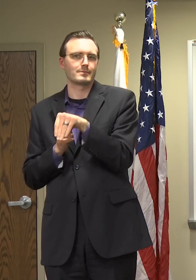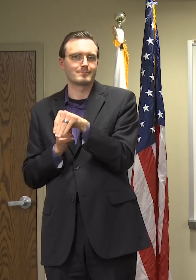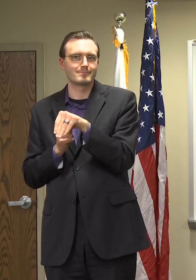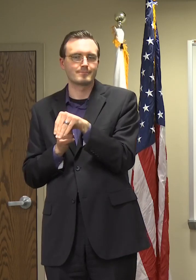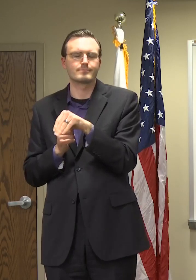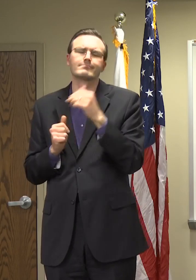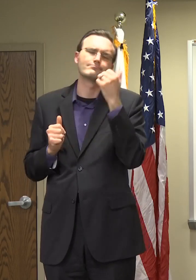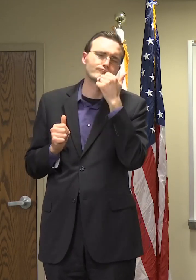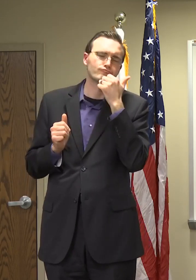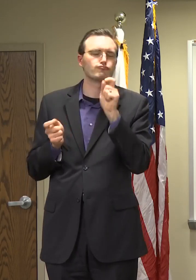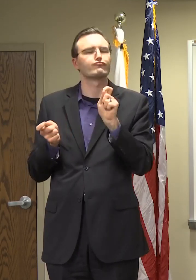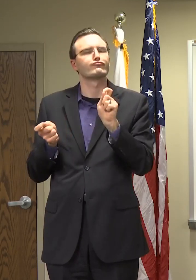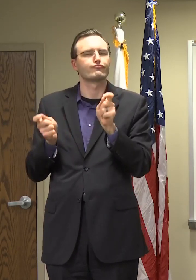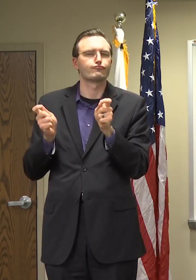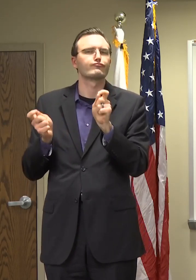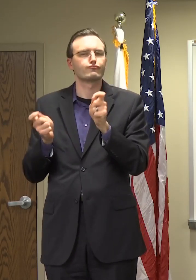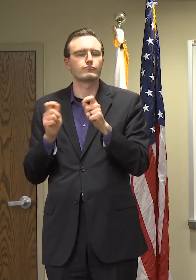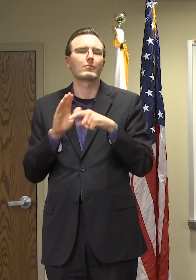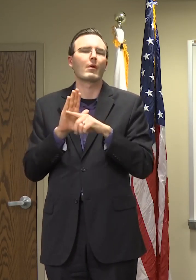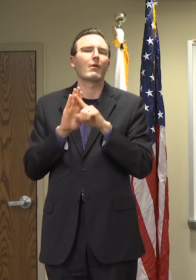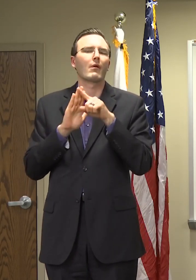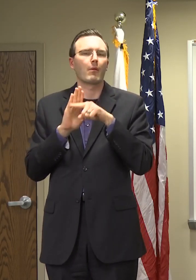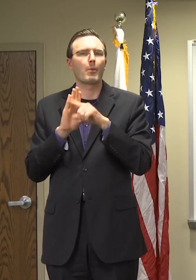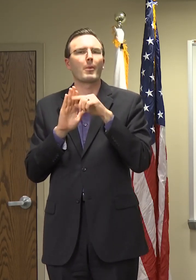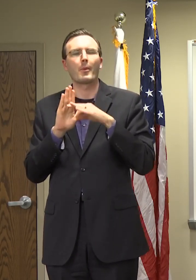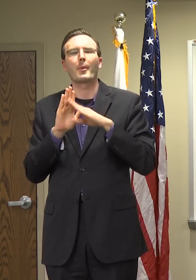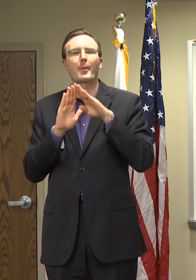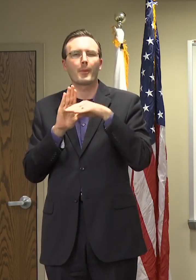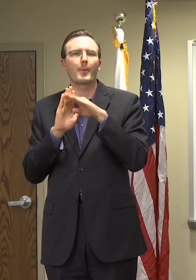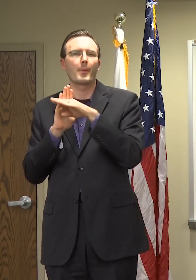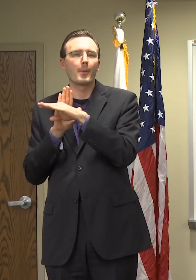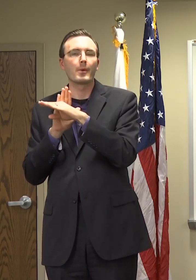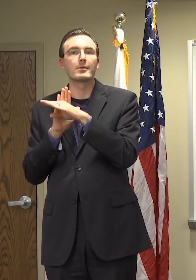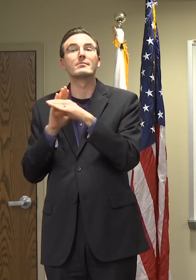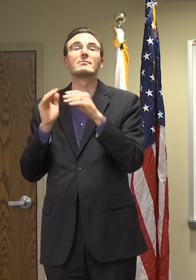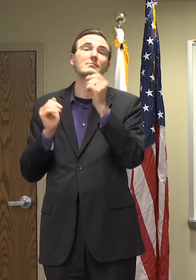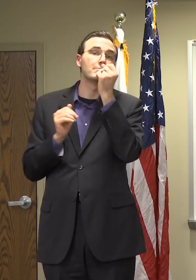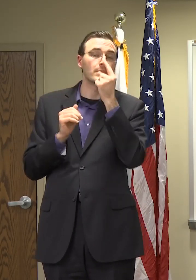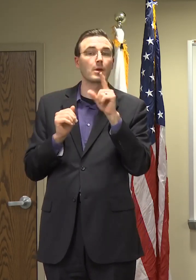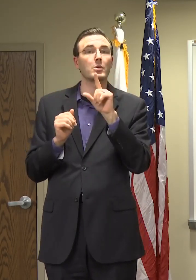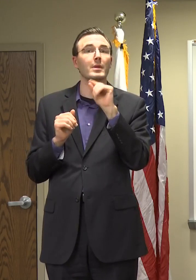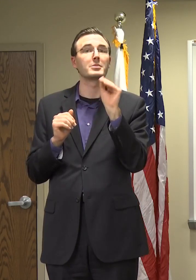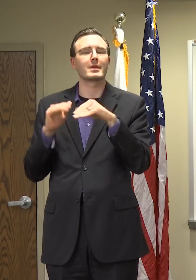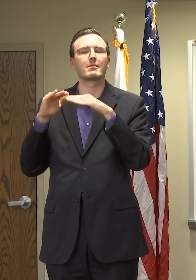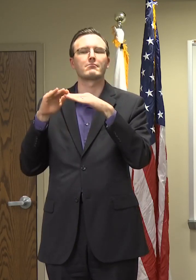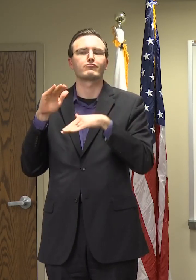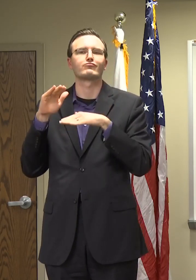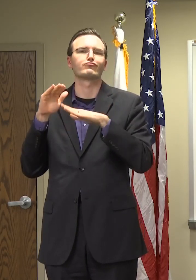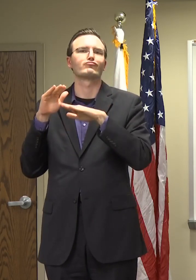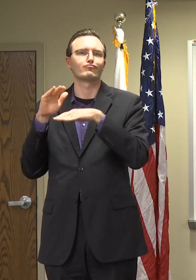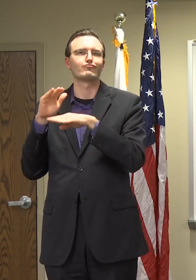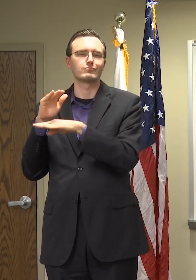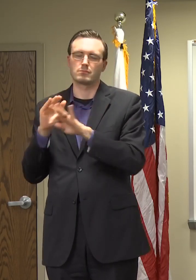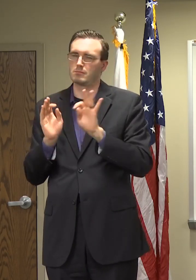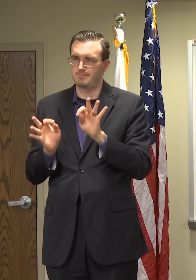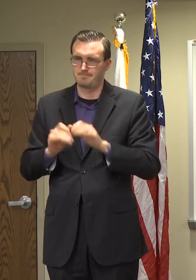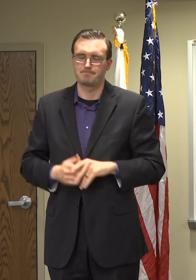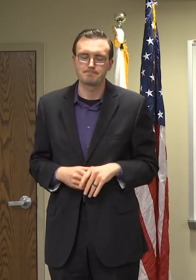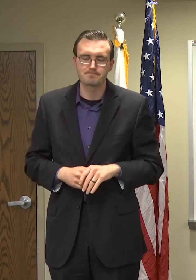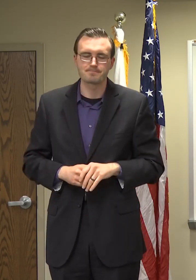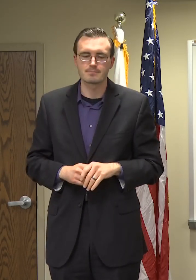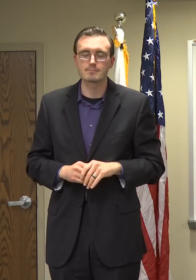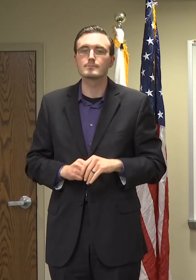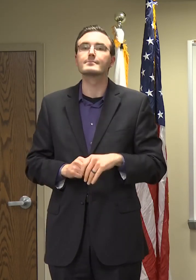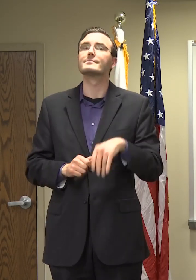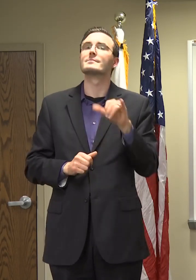but again, we've been below 20%. You'll also see the hospital capacity, which includes our intensive care units and our